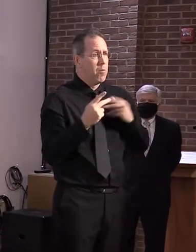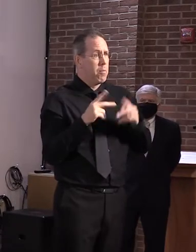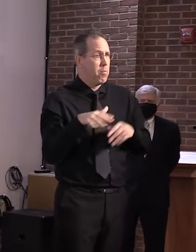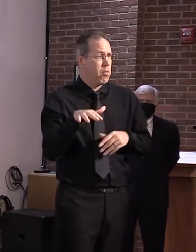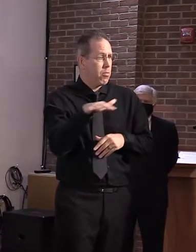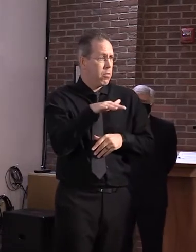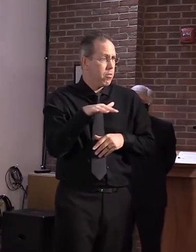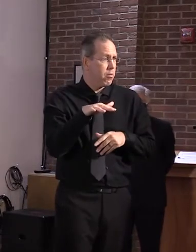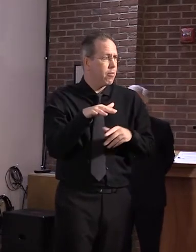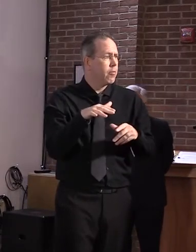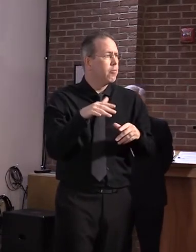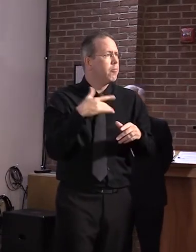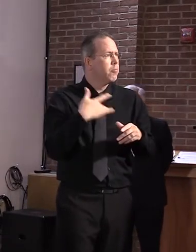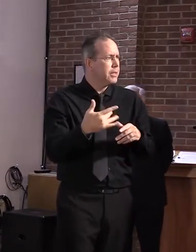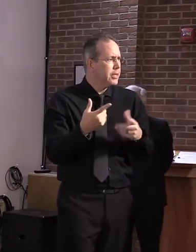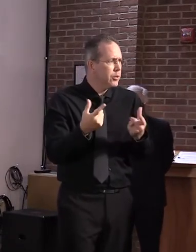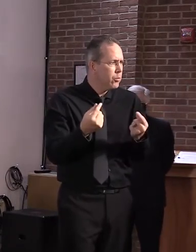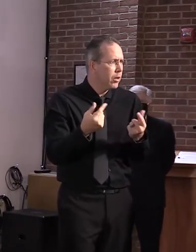there are some